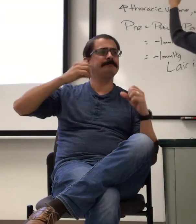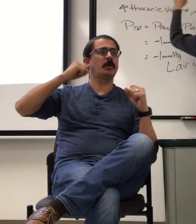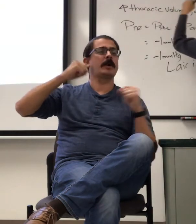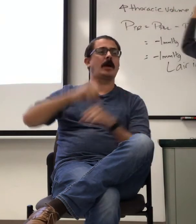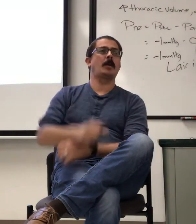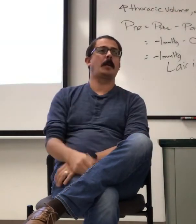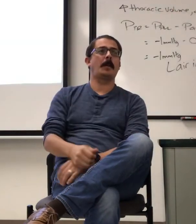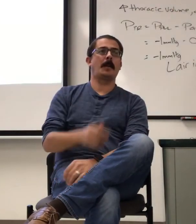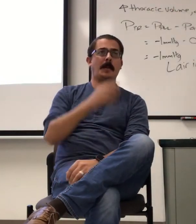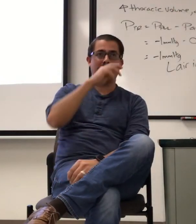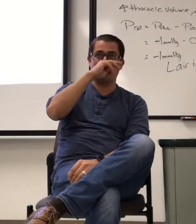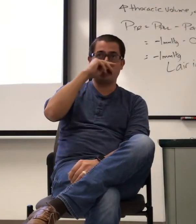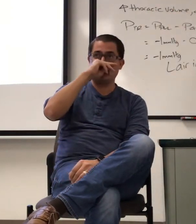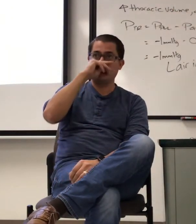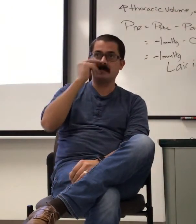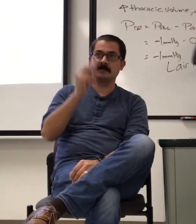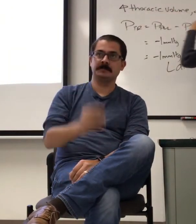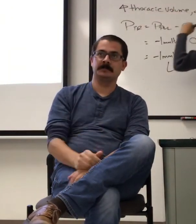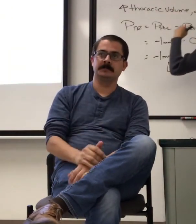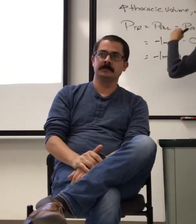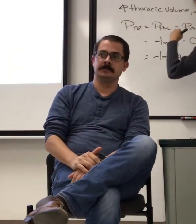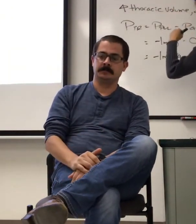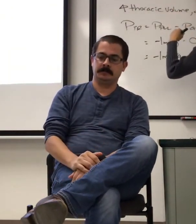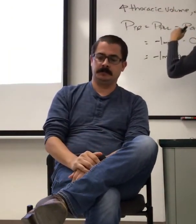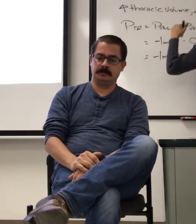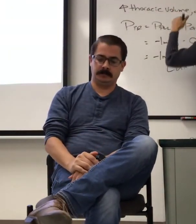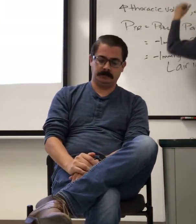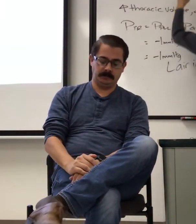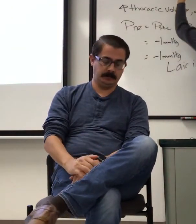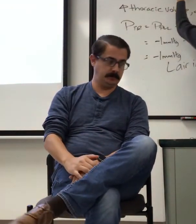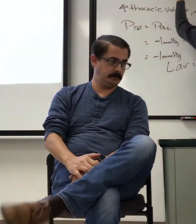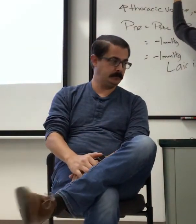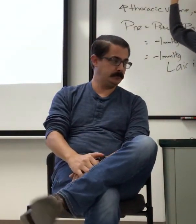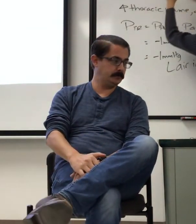let me erase. Let me write this right.